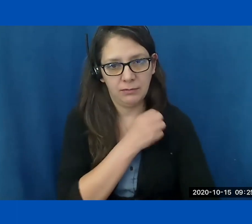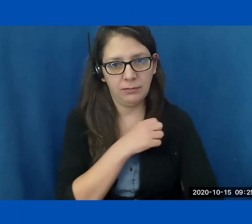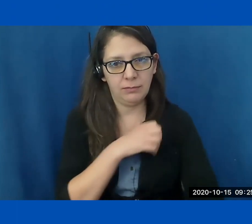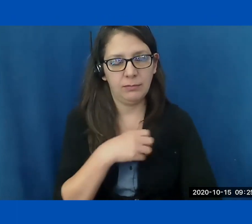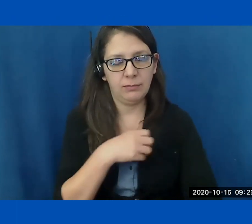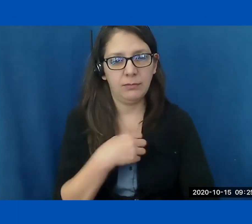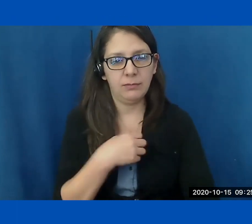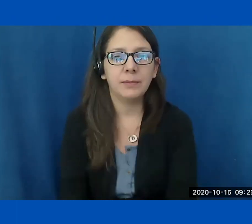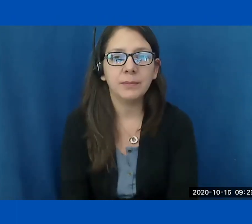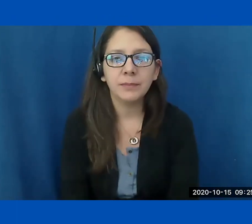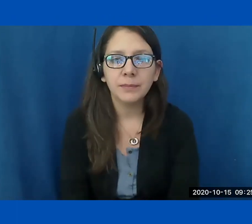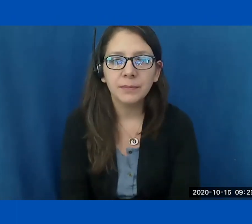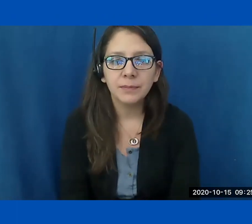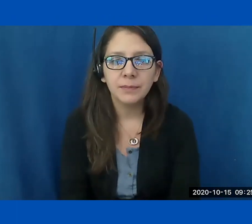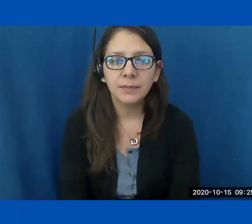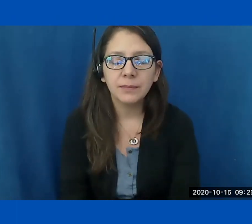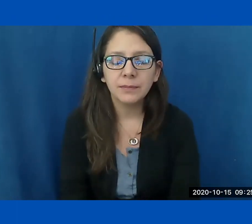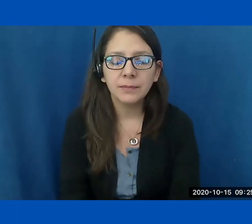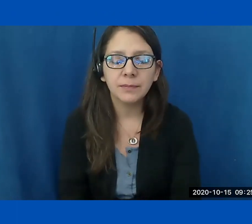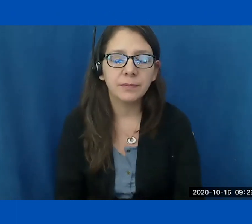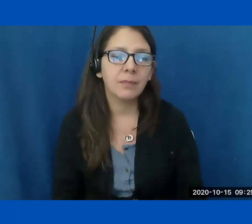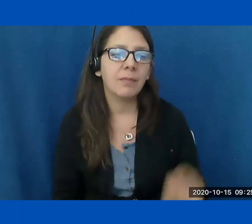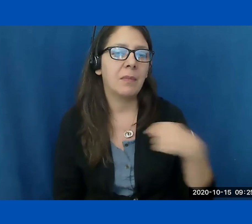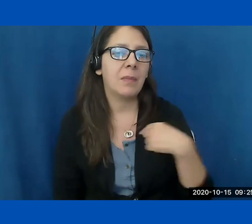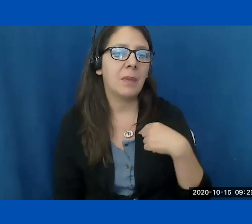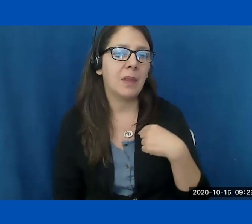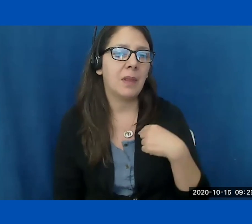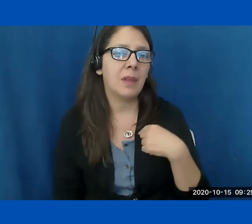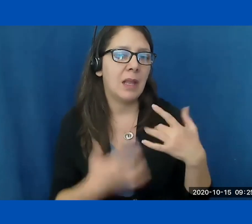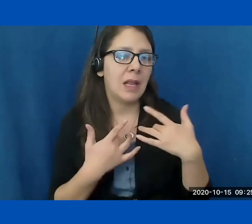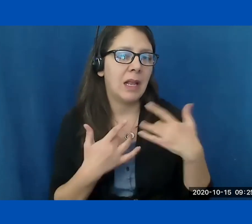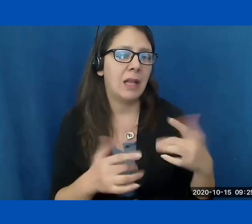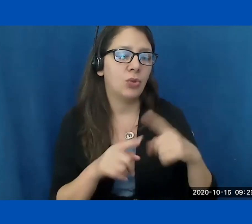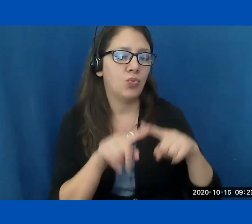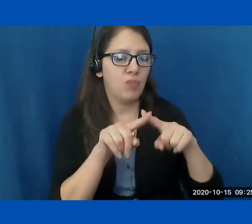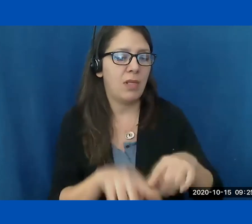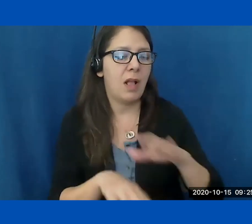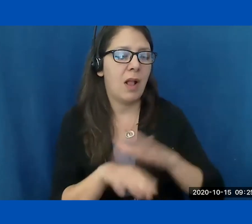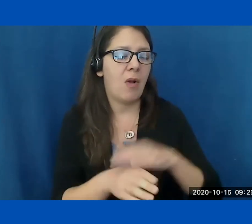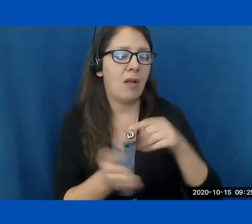I usually like to rely a lot on apps.